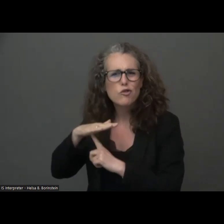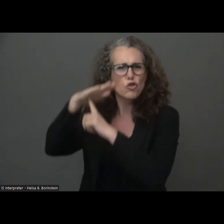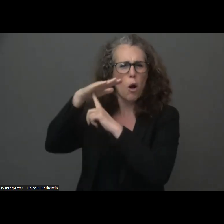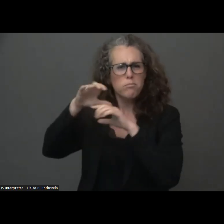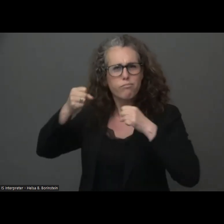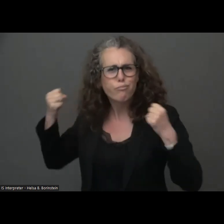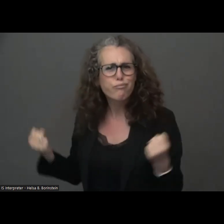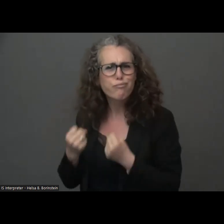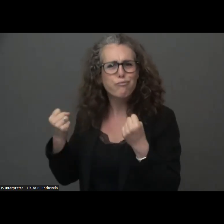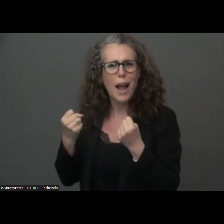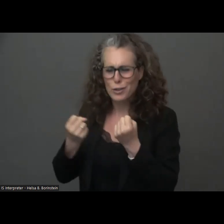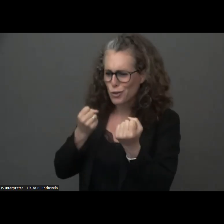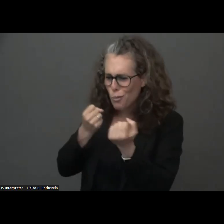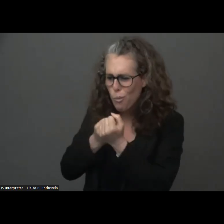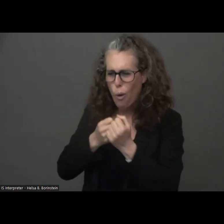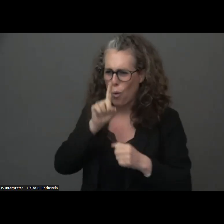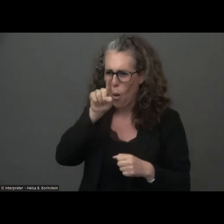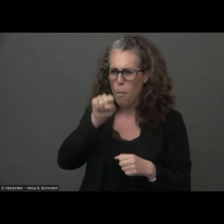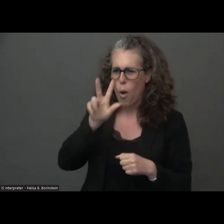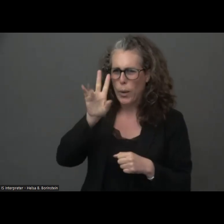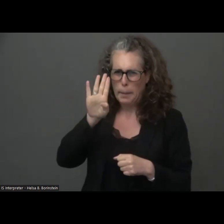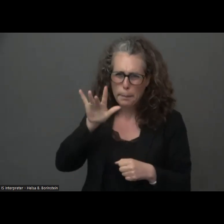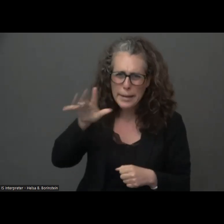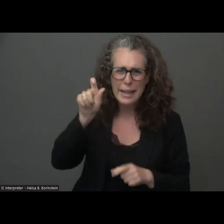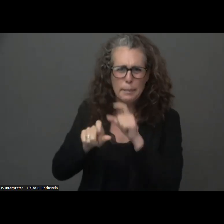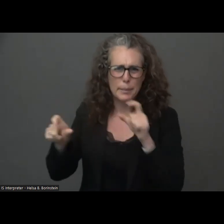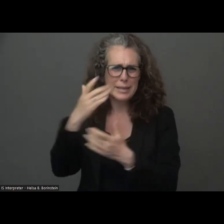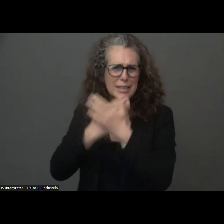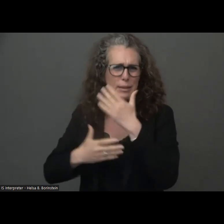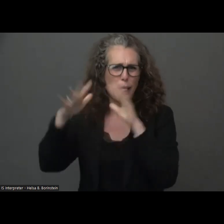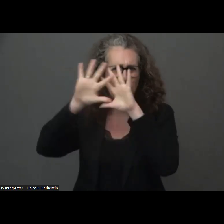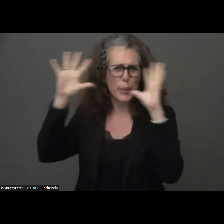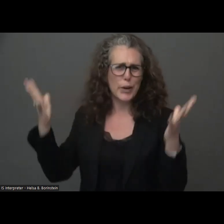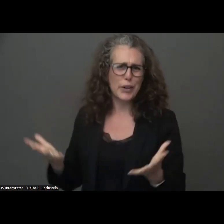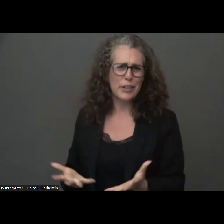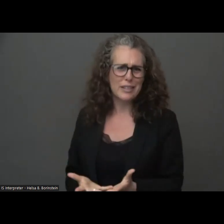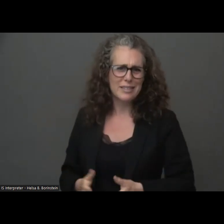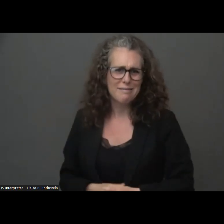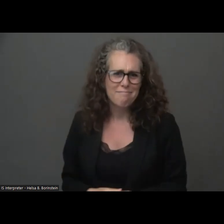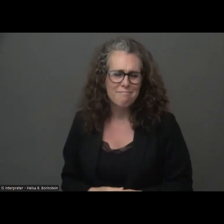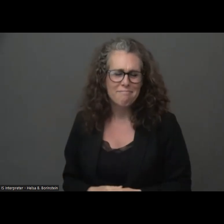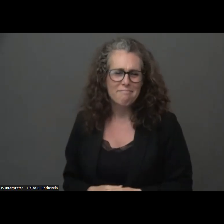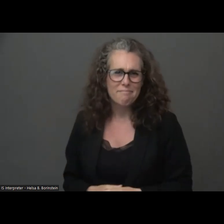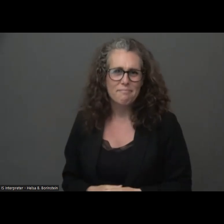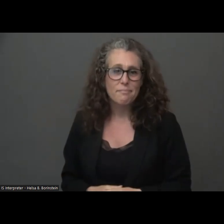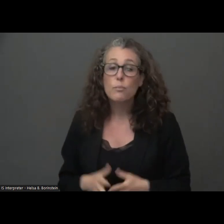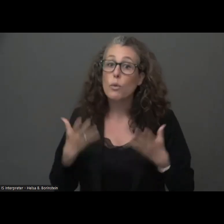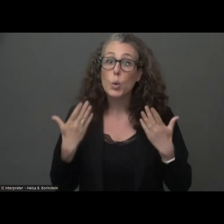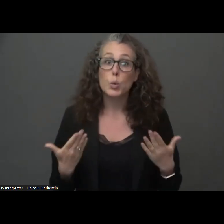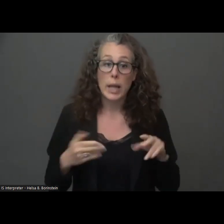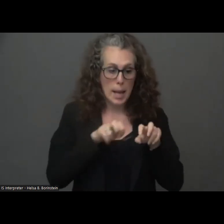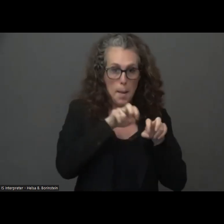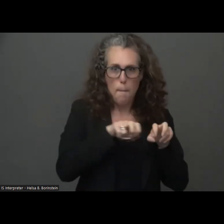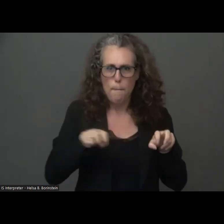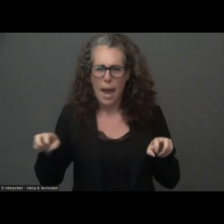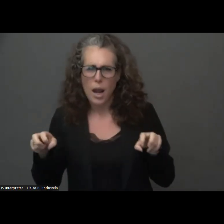benefits the world's more than 1.3 billion people with disabilities. So our panel is going to be looking at a range of